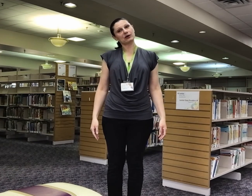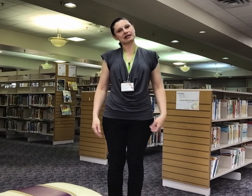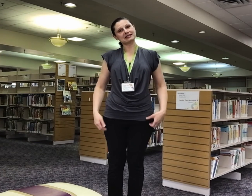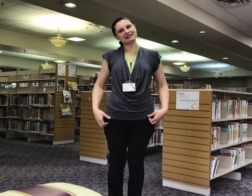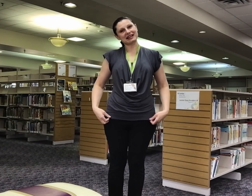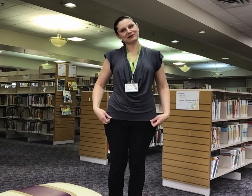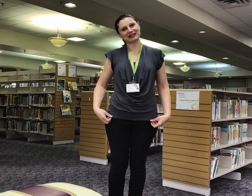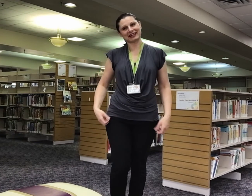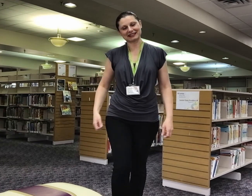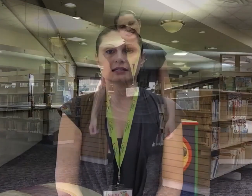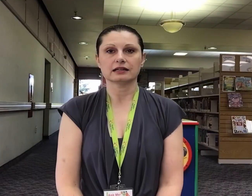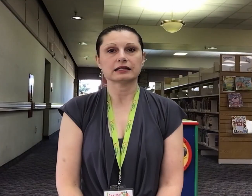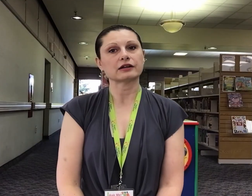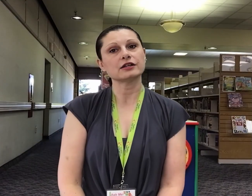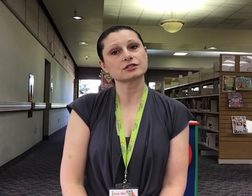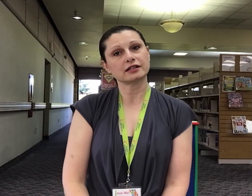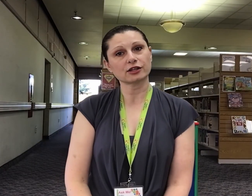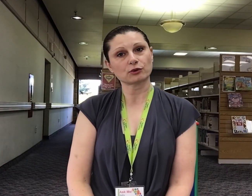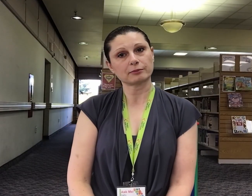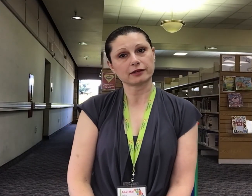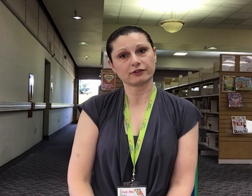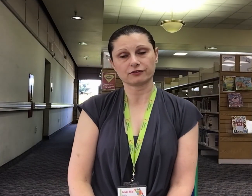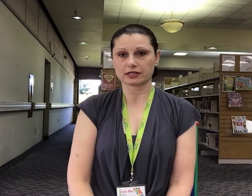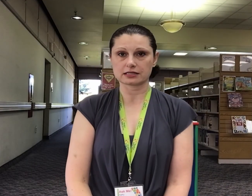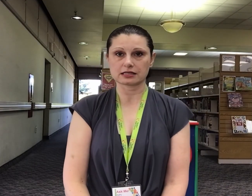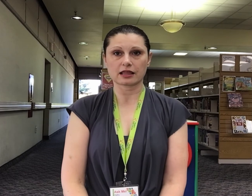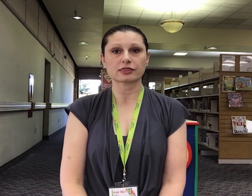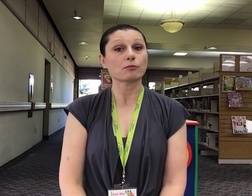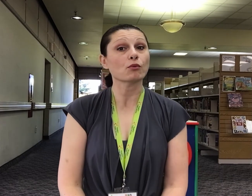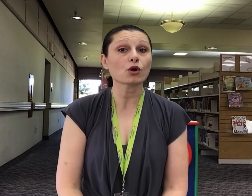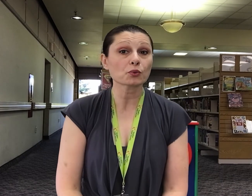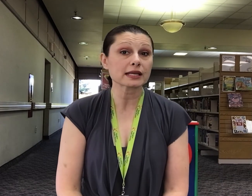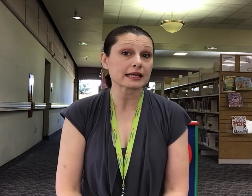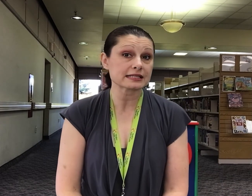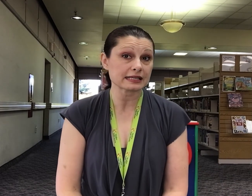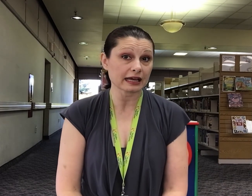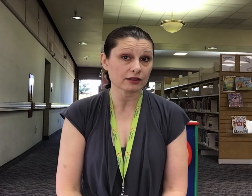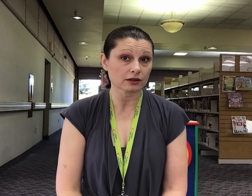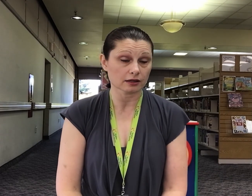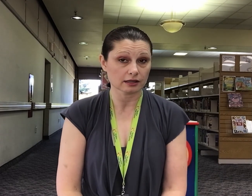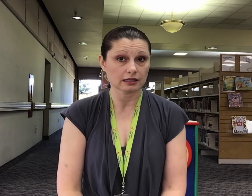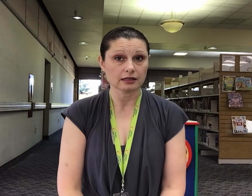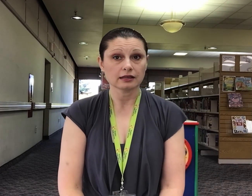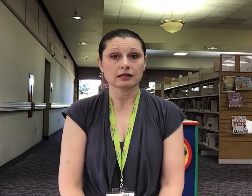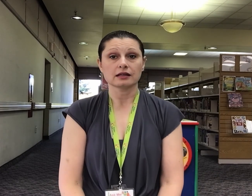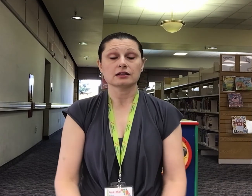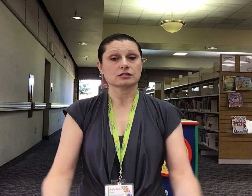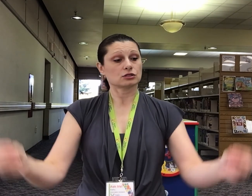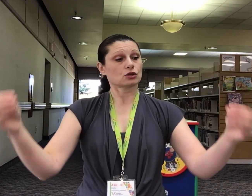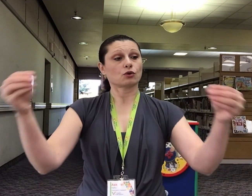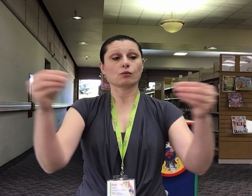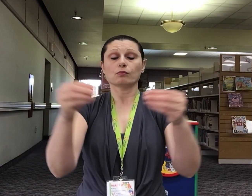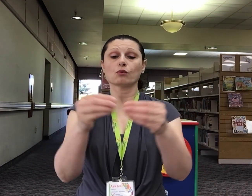going to sit down again. Now here's another one of my favorites. The more we get together. So